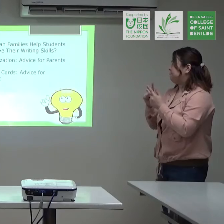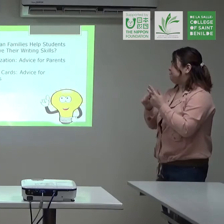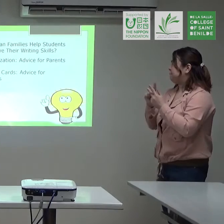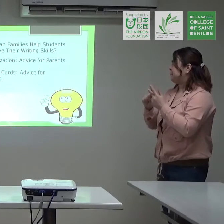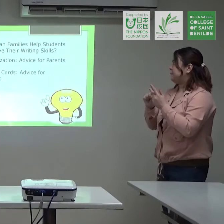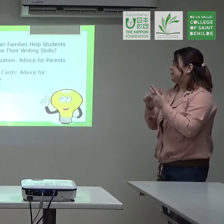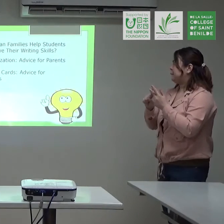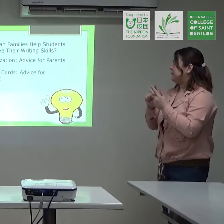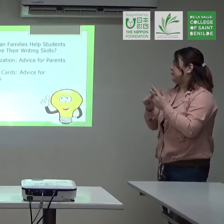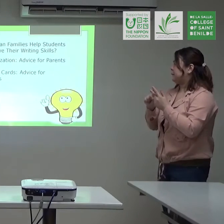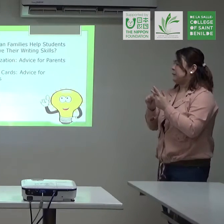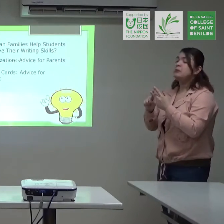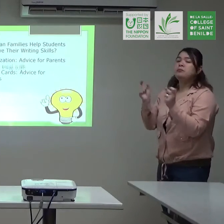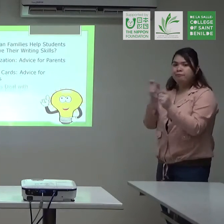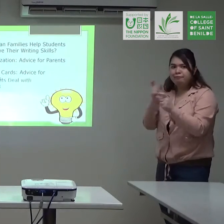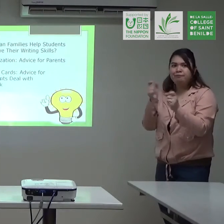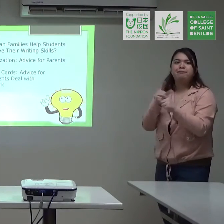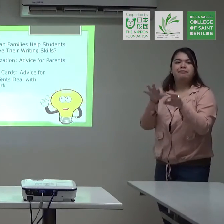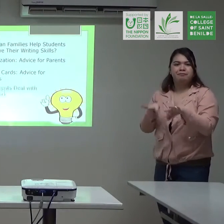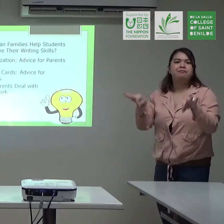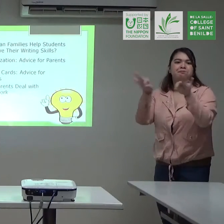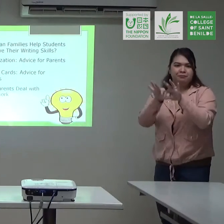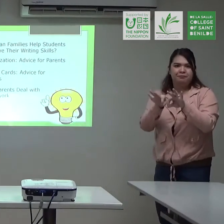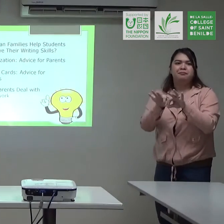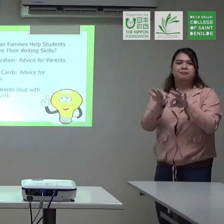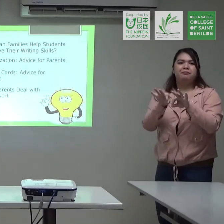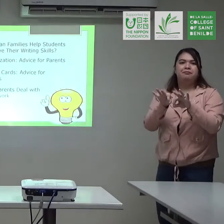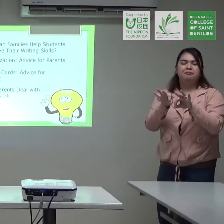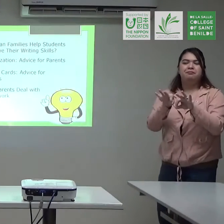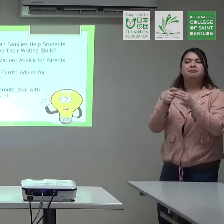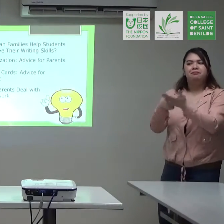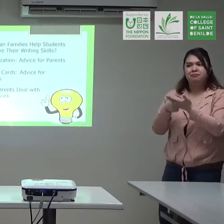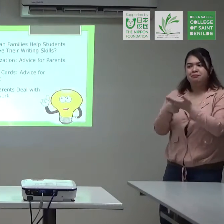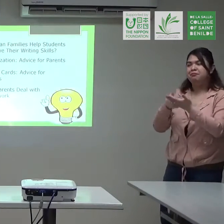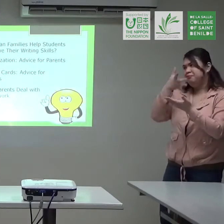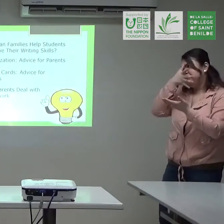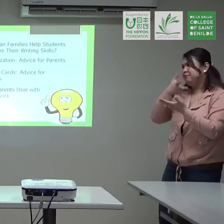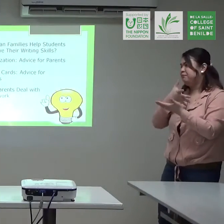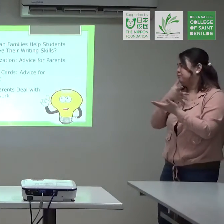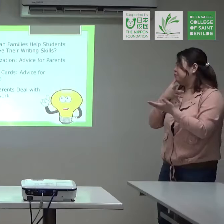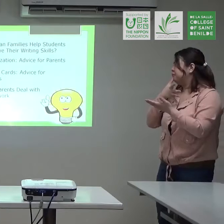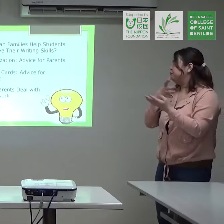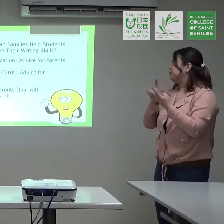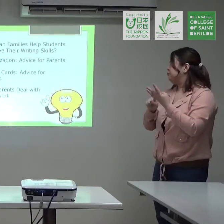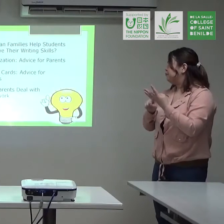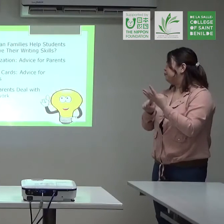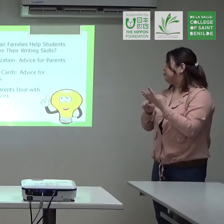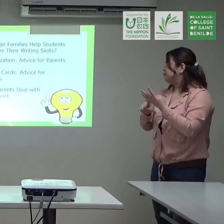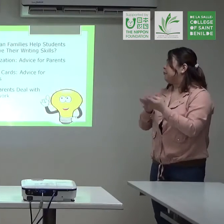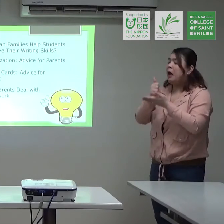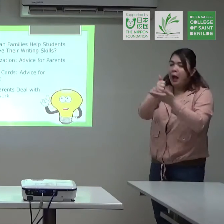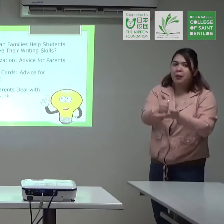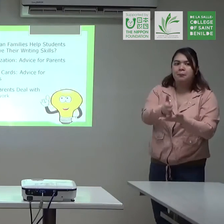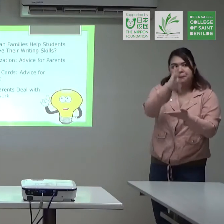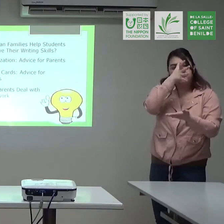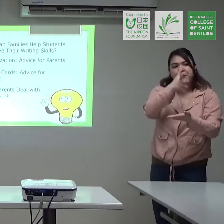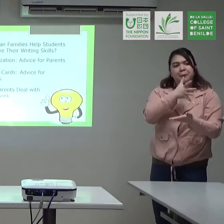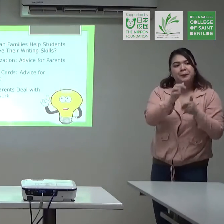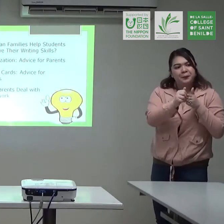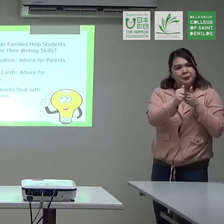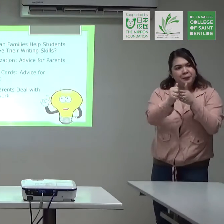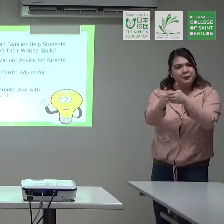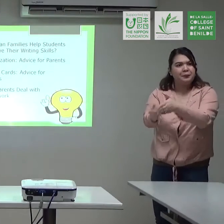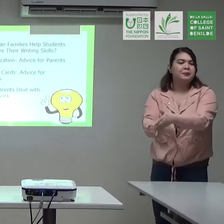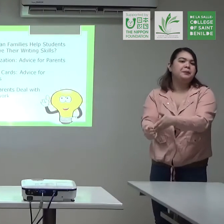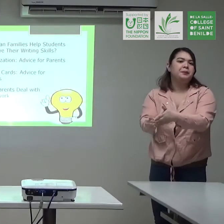cards. So give feedback to the parents. Okay. Help parents deal with homework. Homework, as